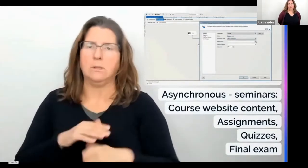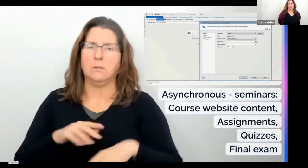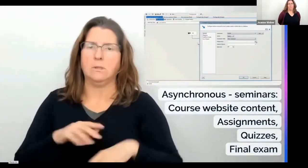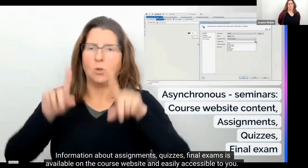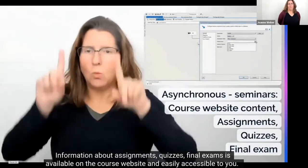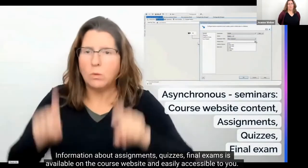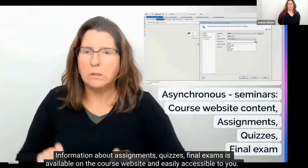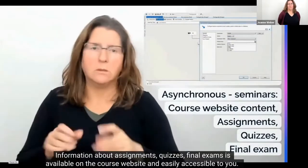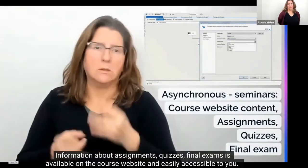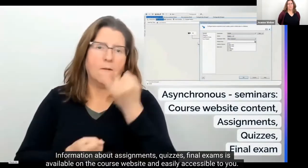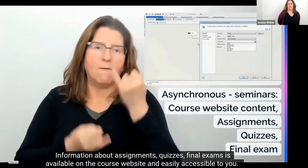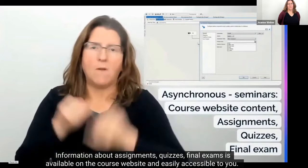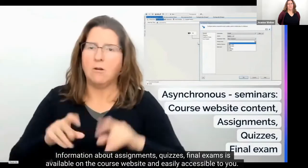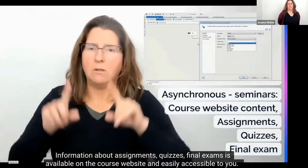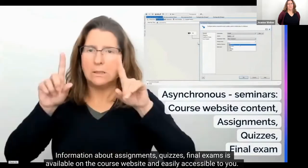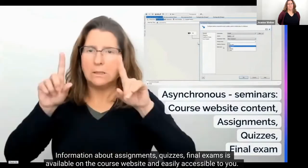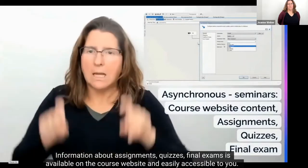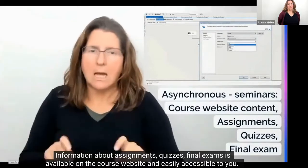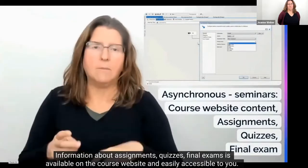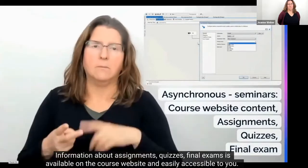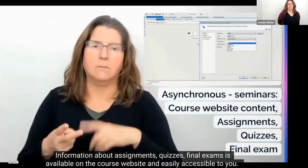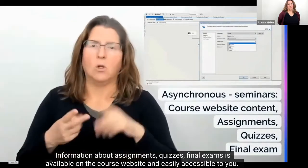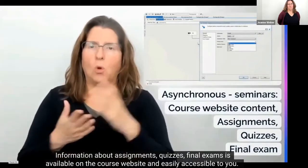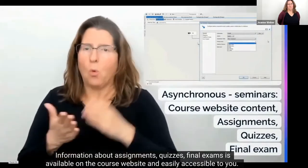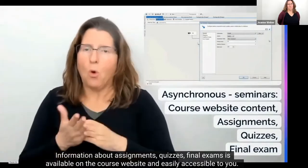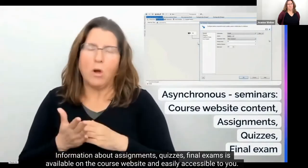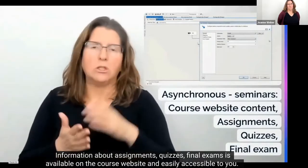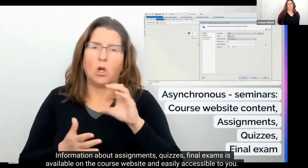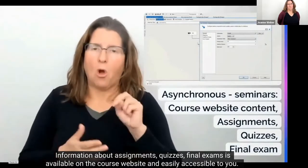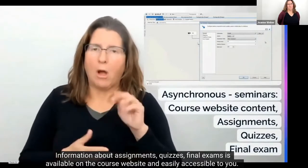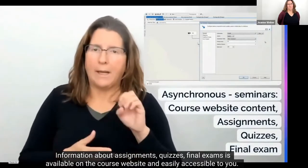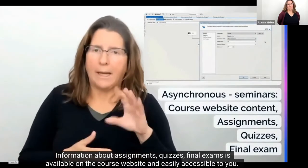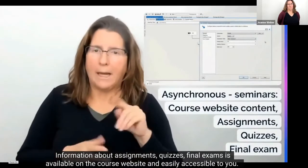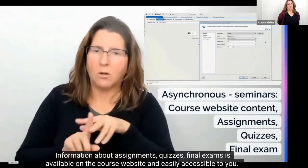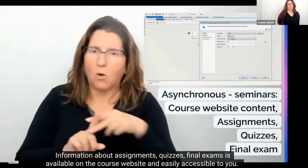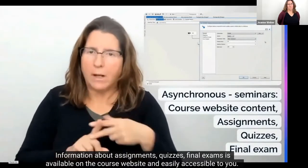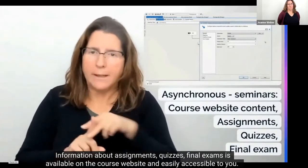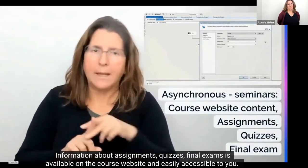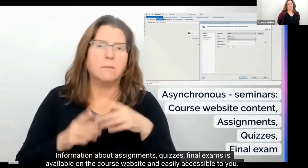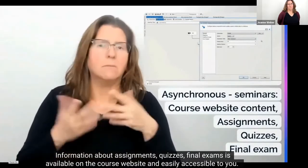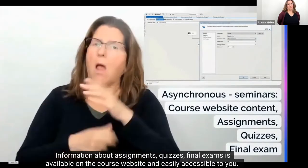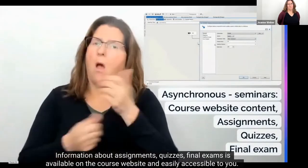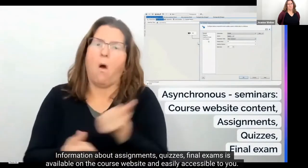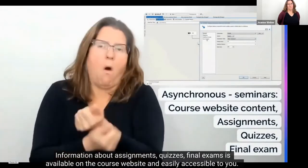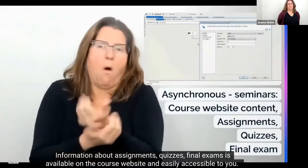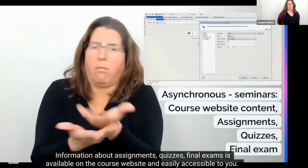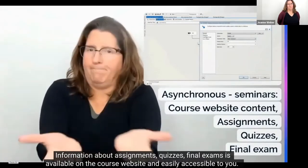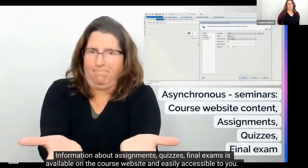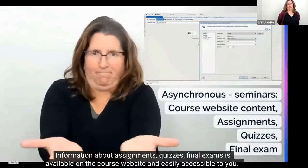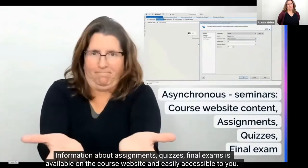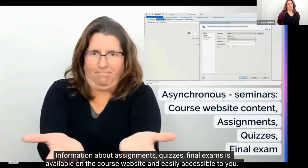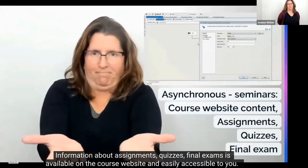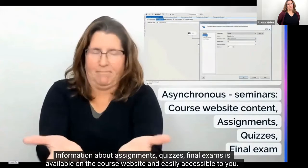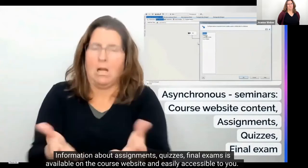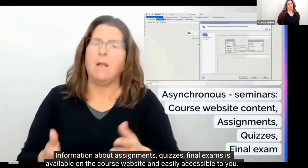for you. Information about assignments, quizzes, final exams is available on the course website and